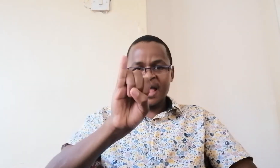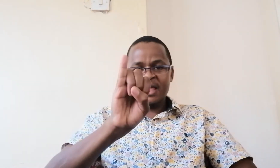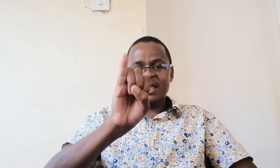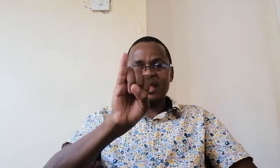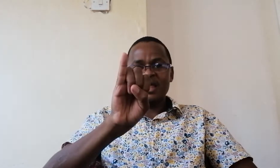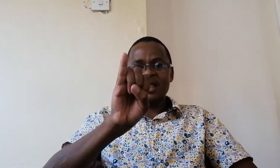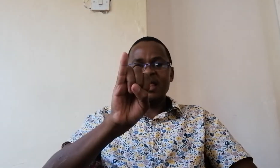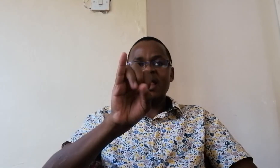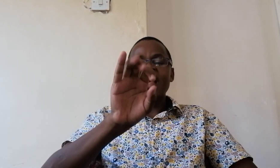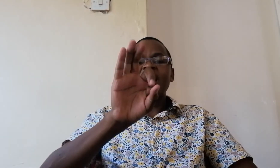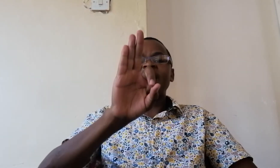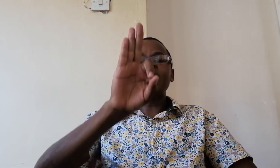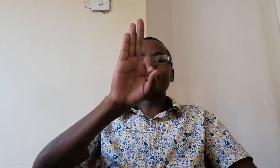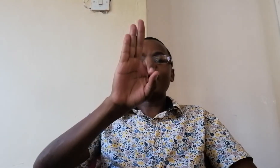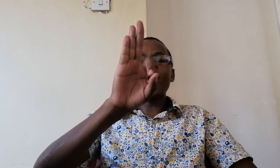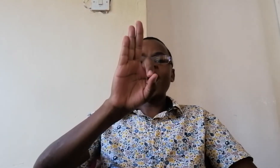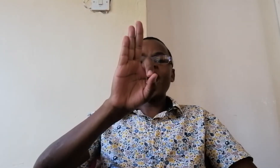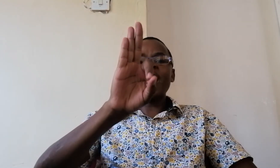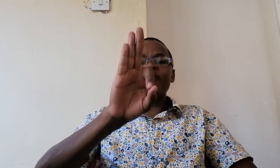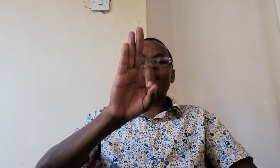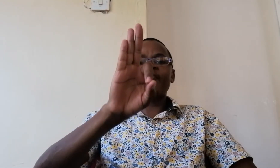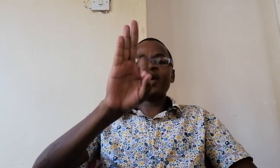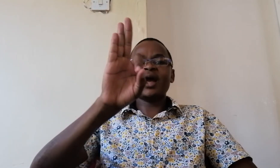I double F